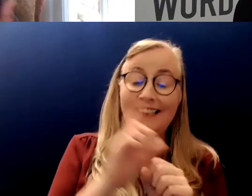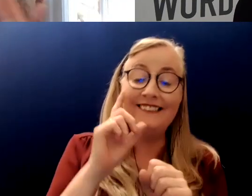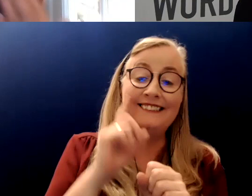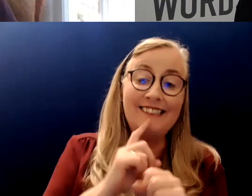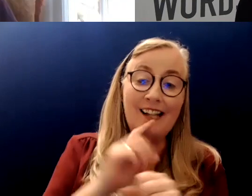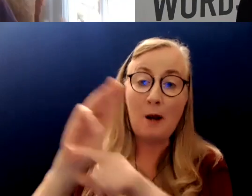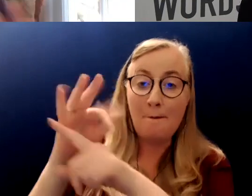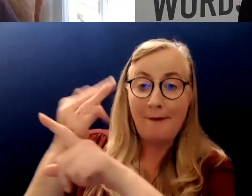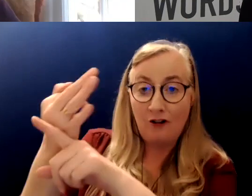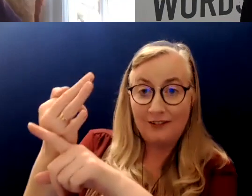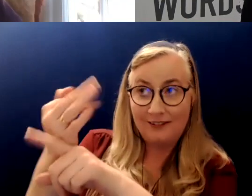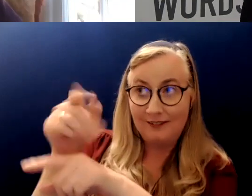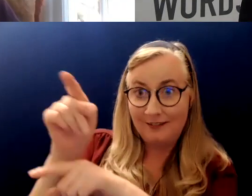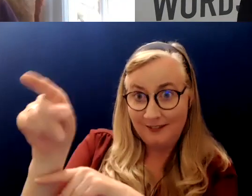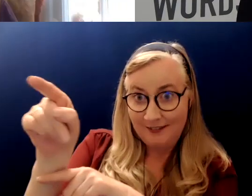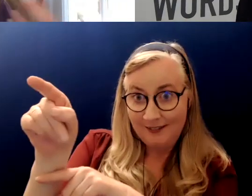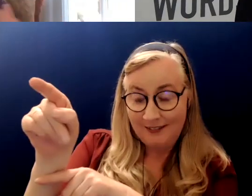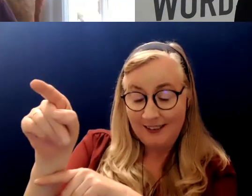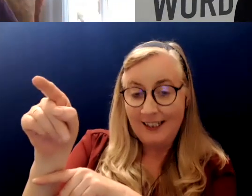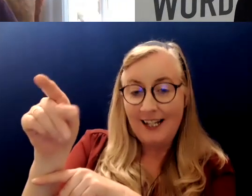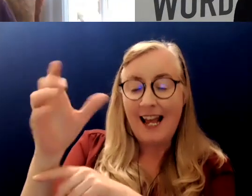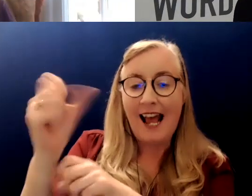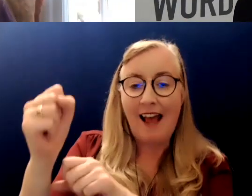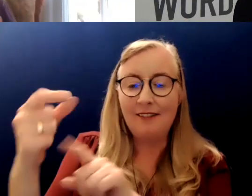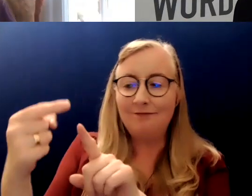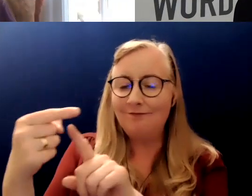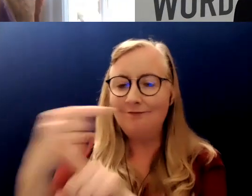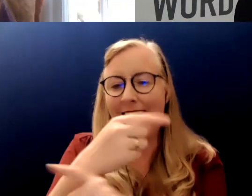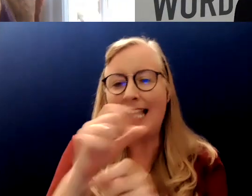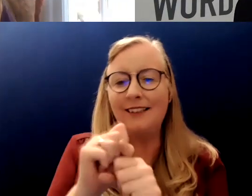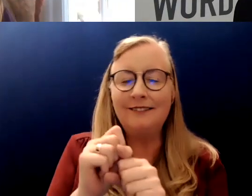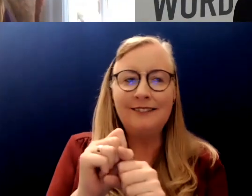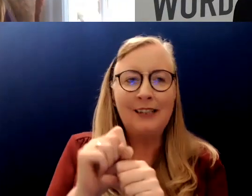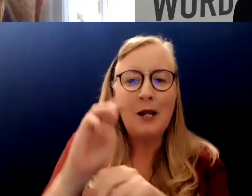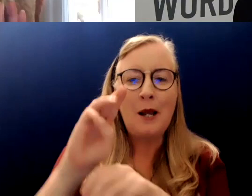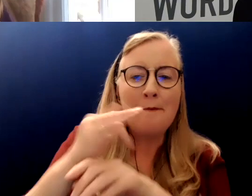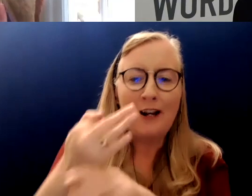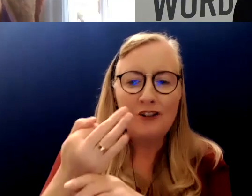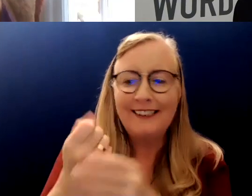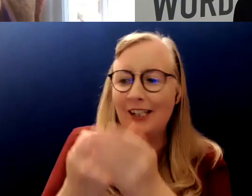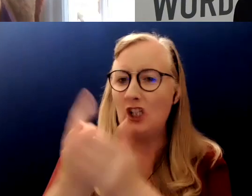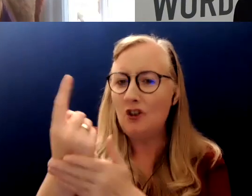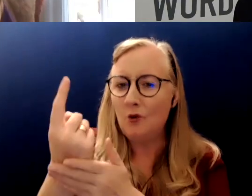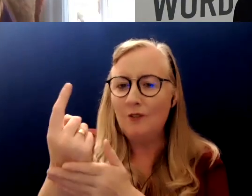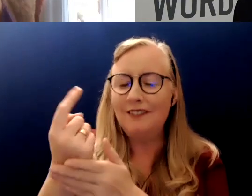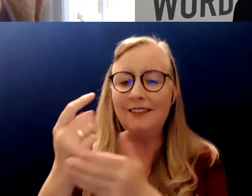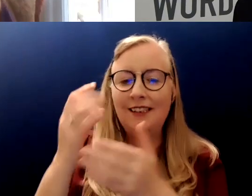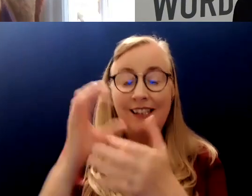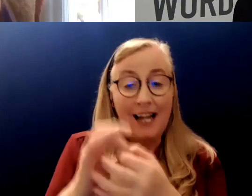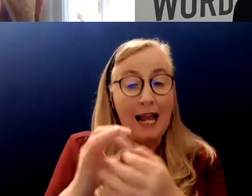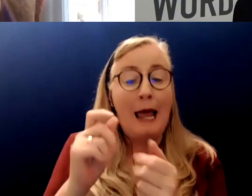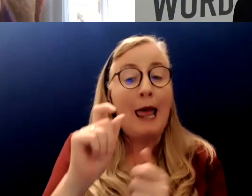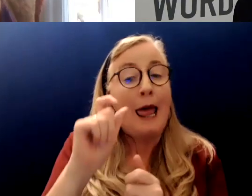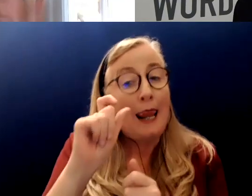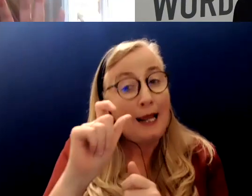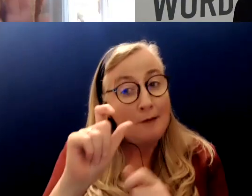to have access to parenting and family issues that are a little bit different from the